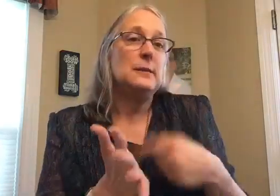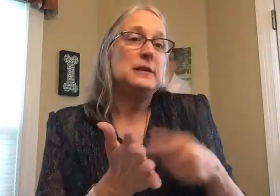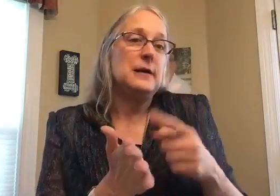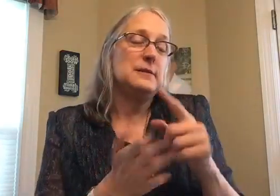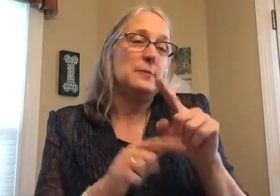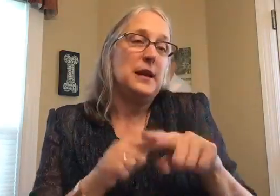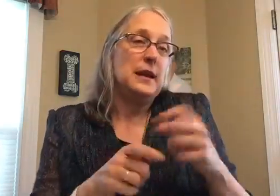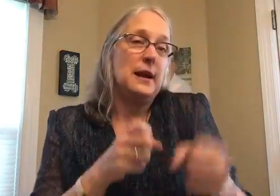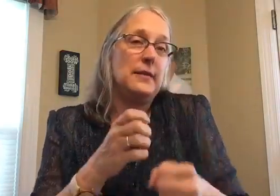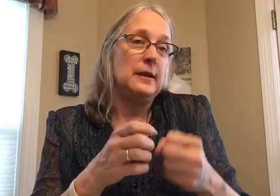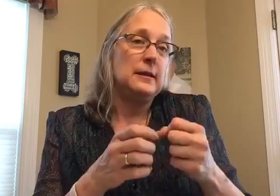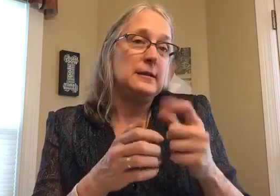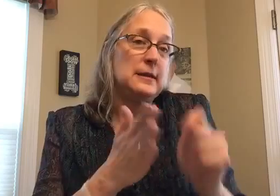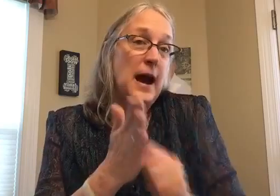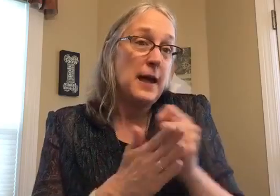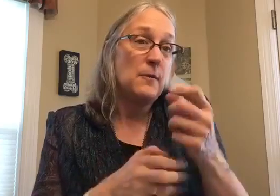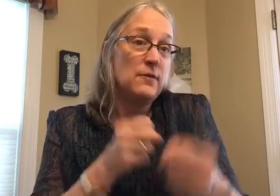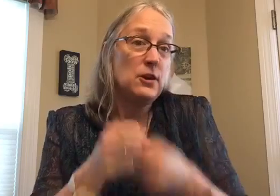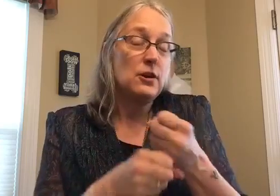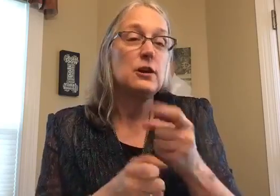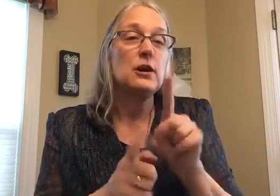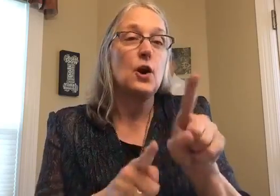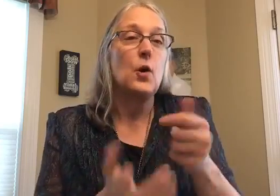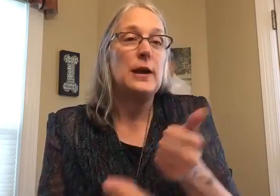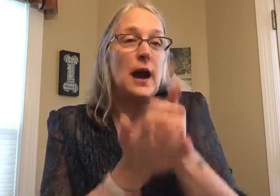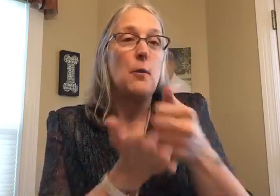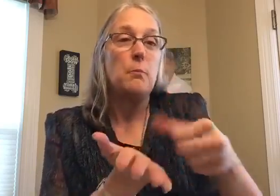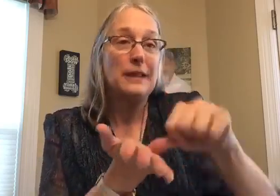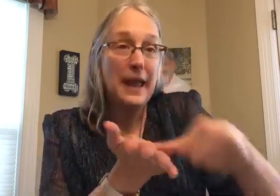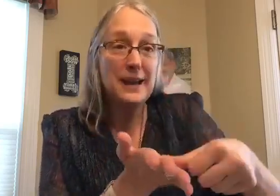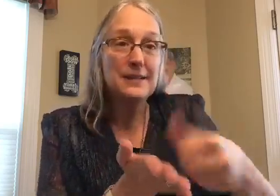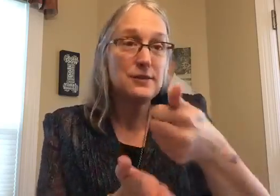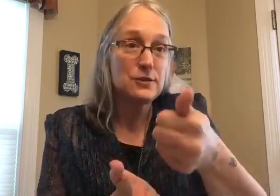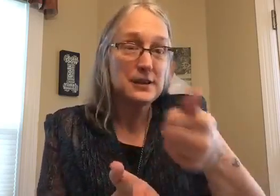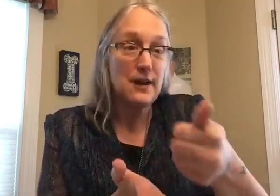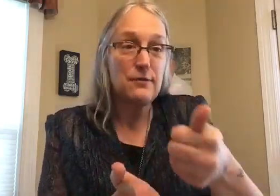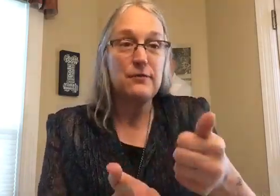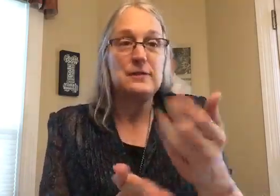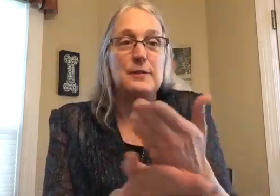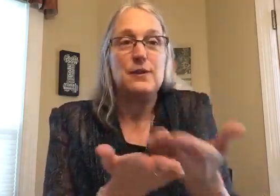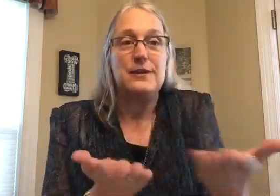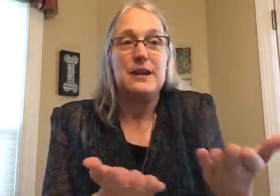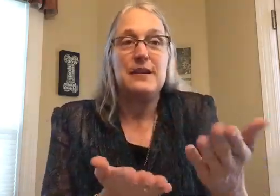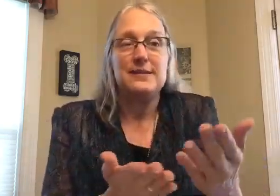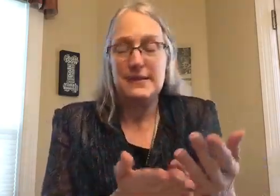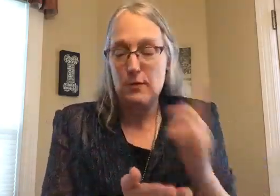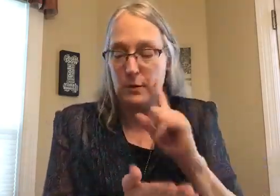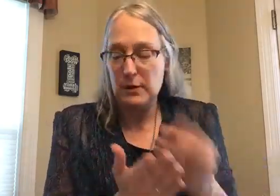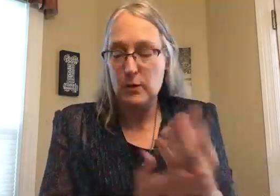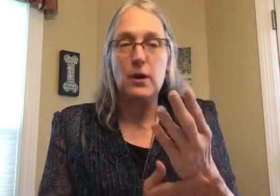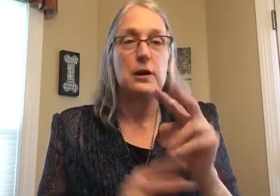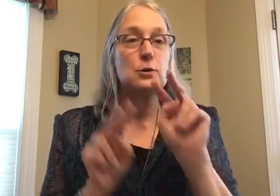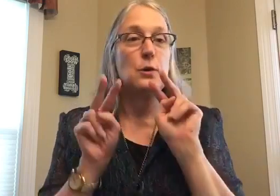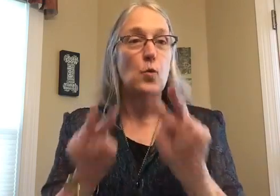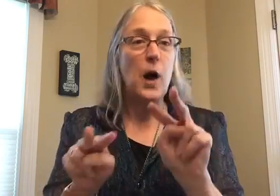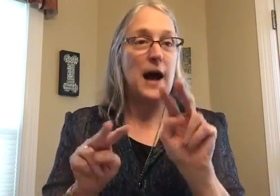sometimes, depending on the time of year, you can go and help plant yourself some of the things that will be growing. You can watch